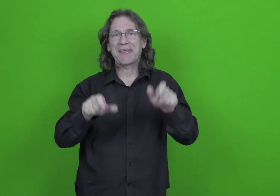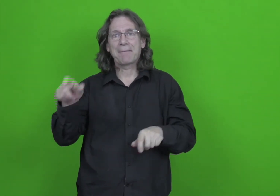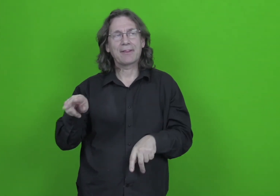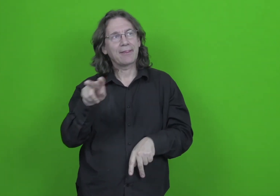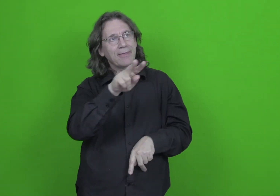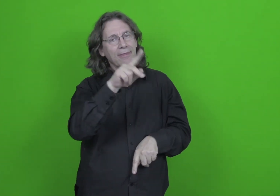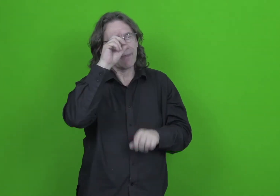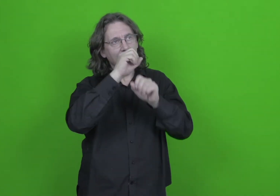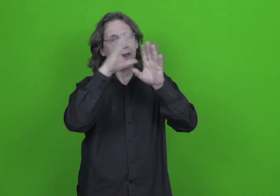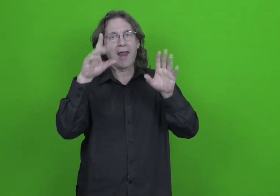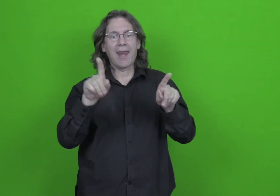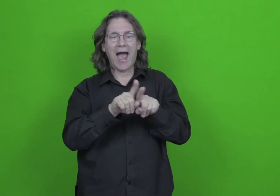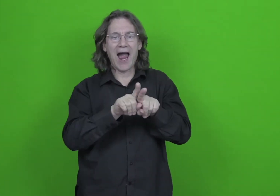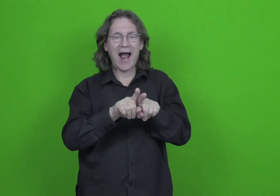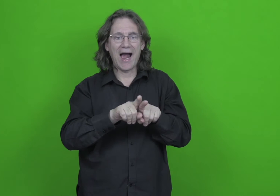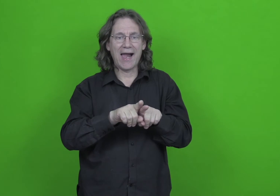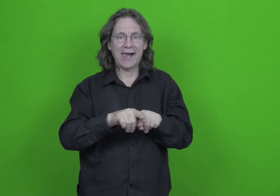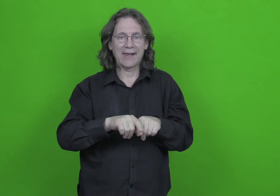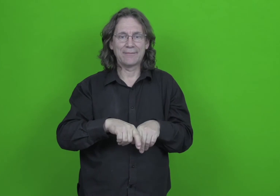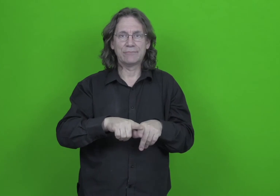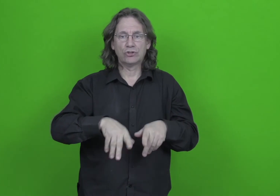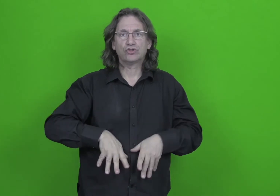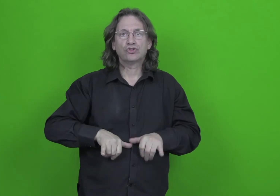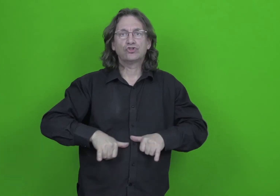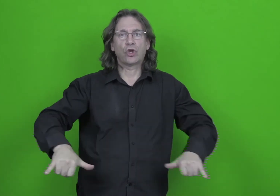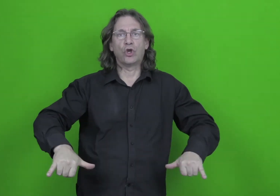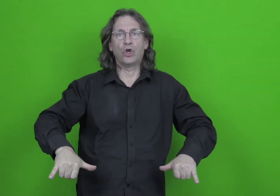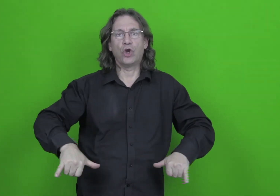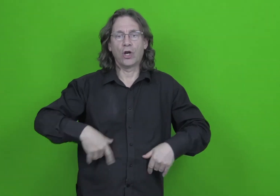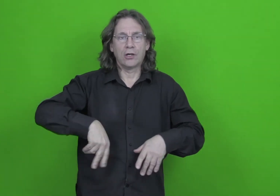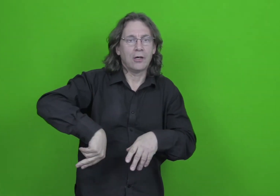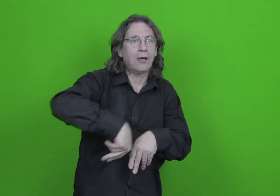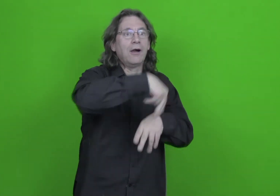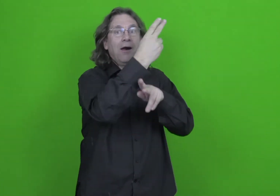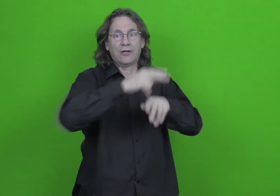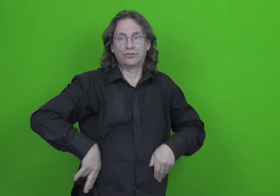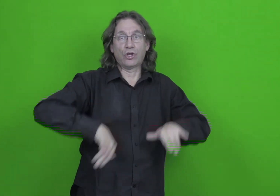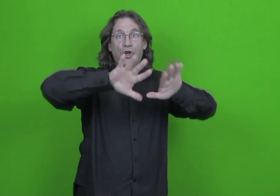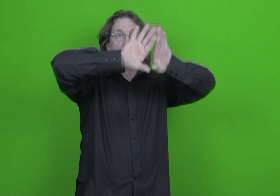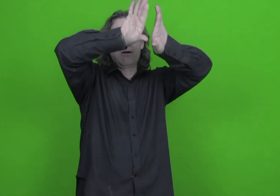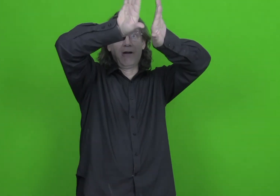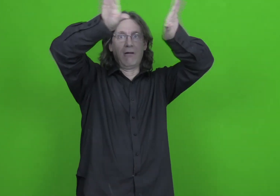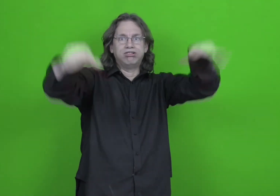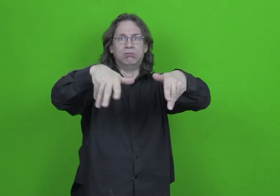at infected plants describe the wilted leaves like a lady's skirt hanging down.